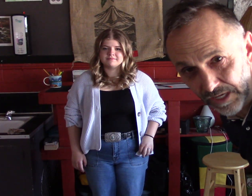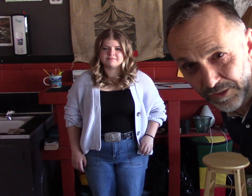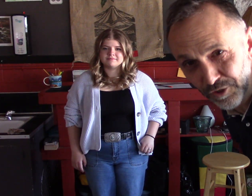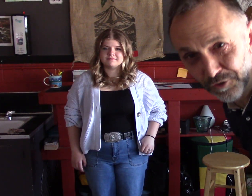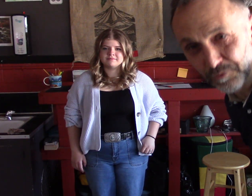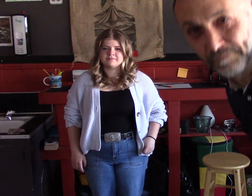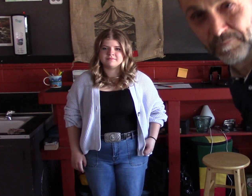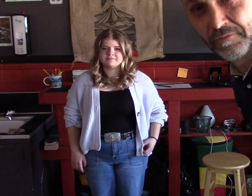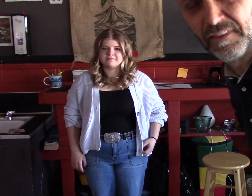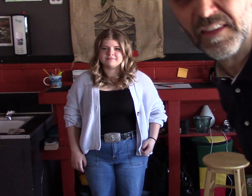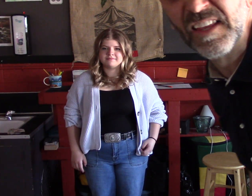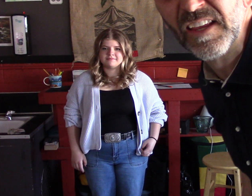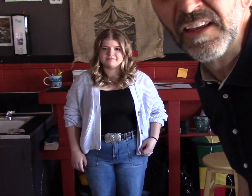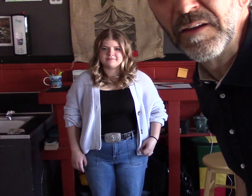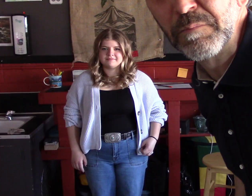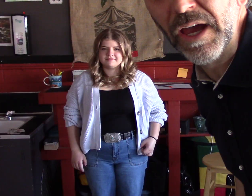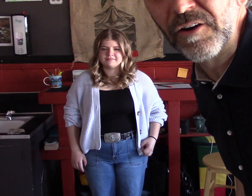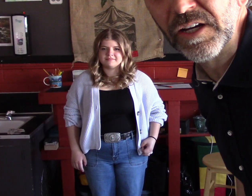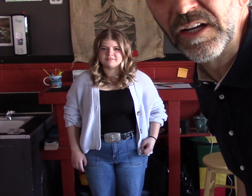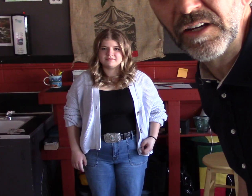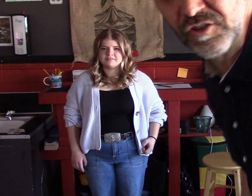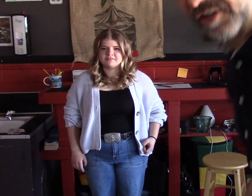Take 2. Battery charged.